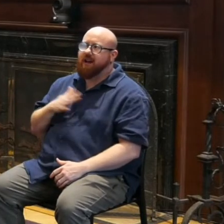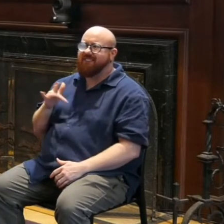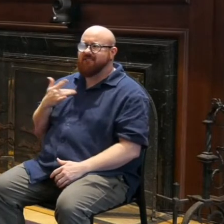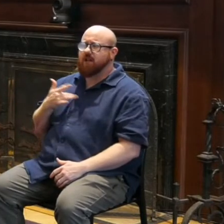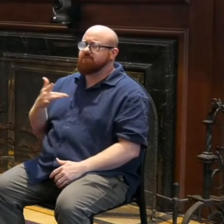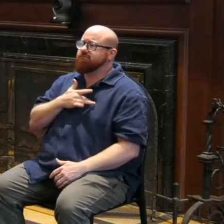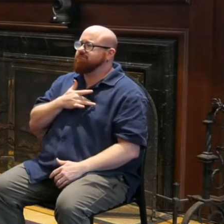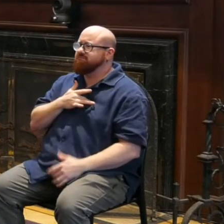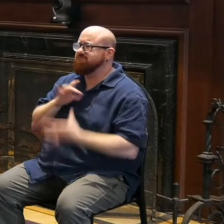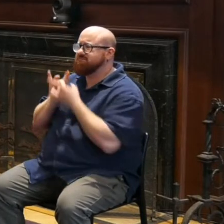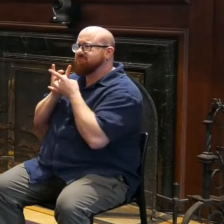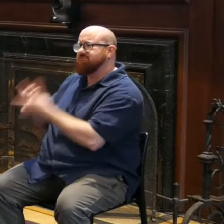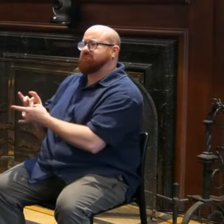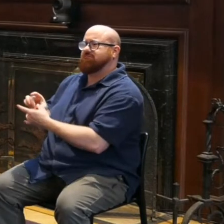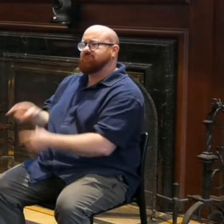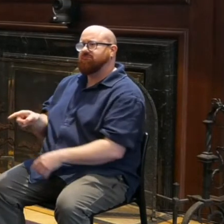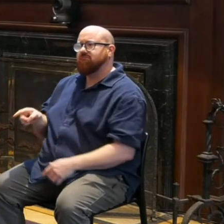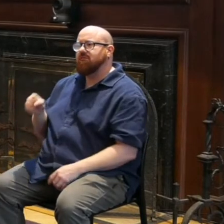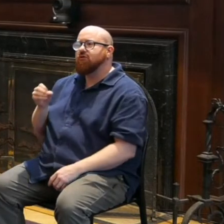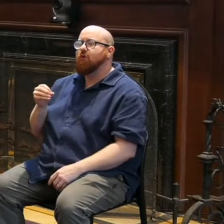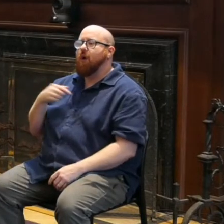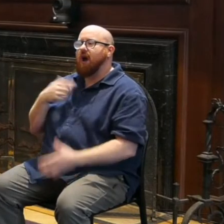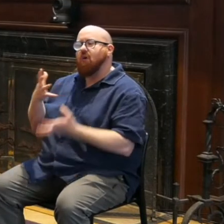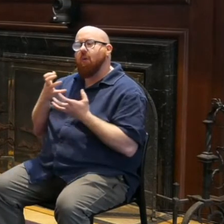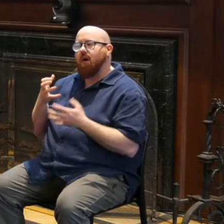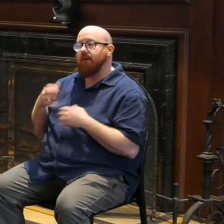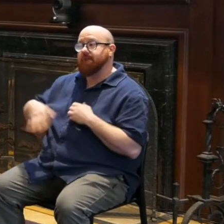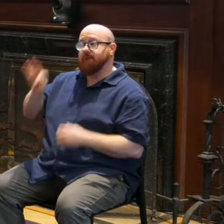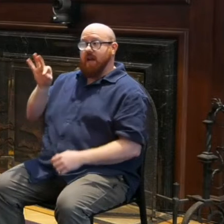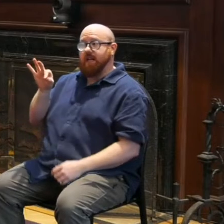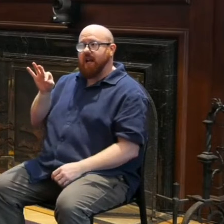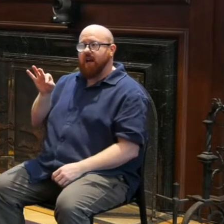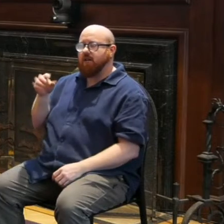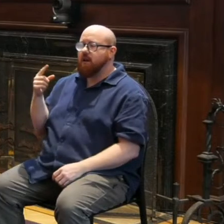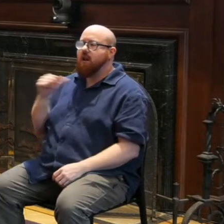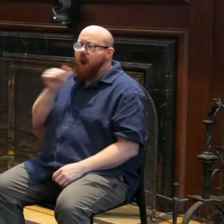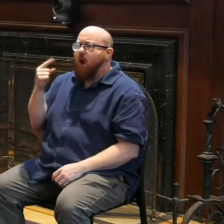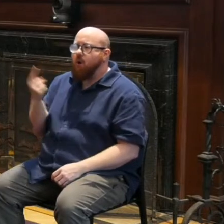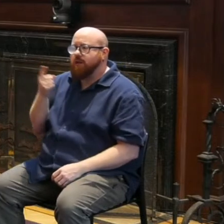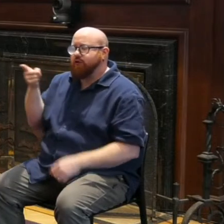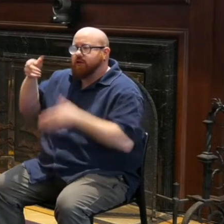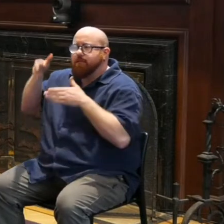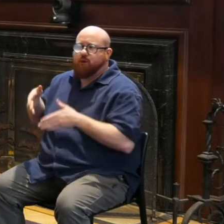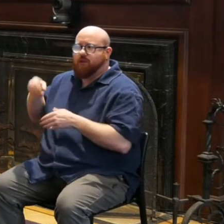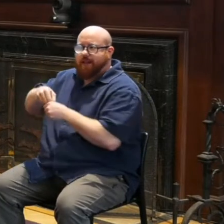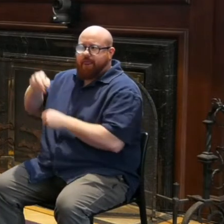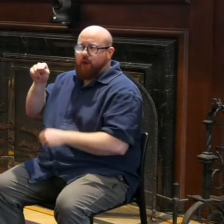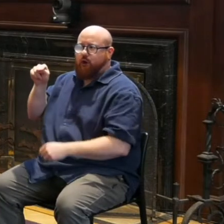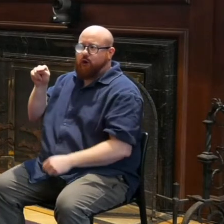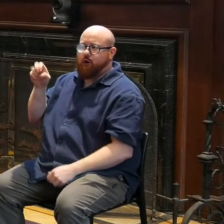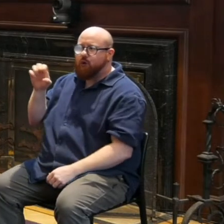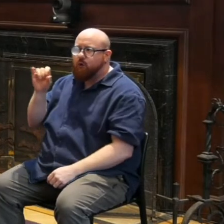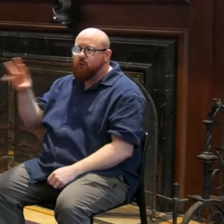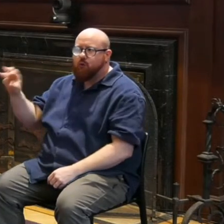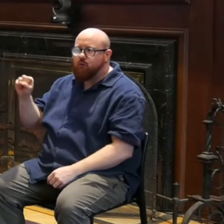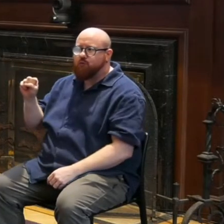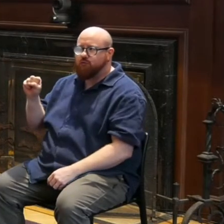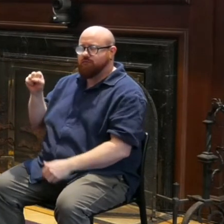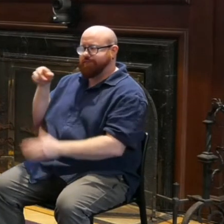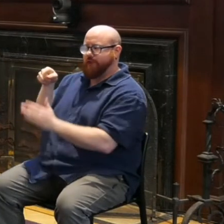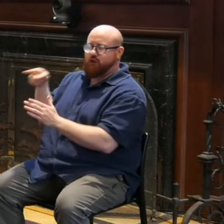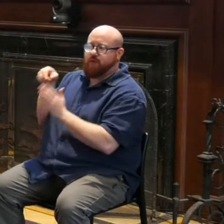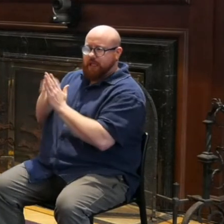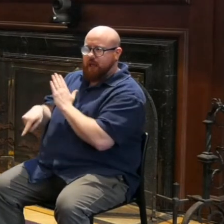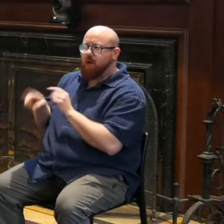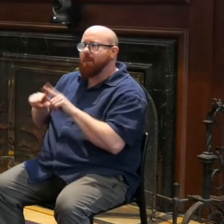connection with her. So I wanted to find out not just that she was a person in the news who'd been killed, but I wanted to find out a little bit who she